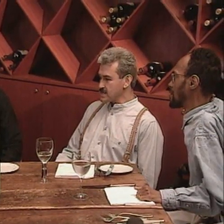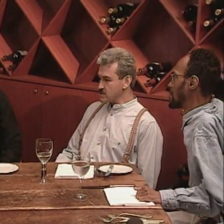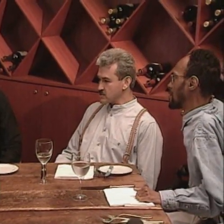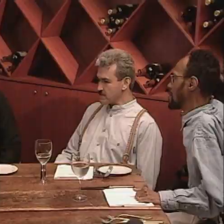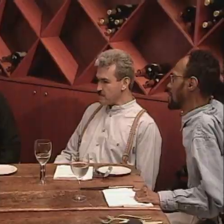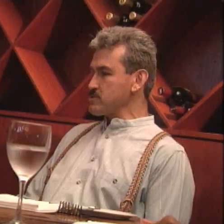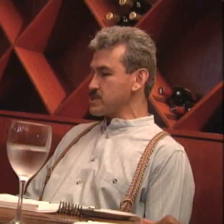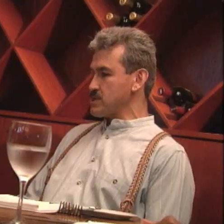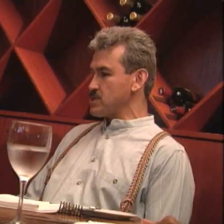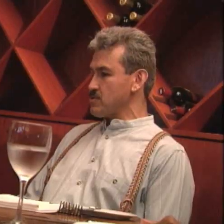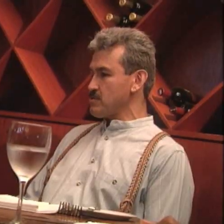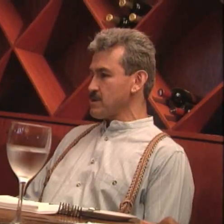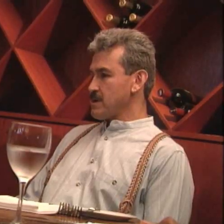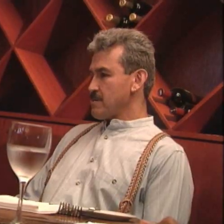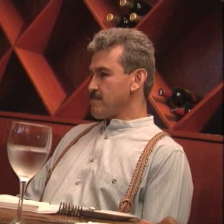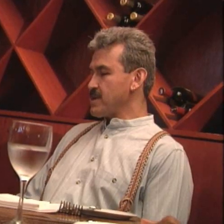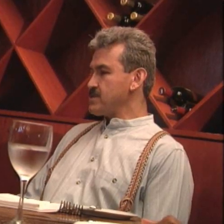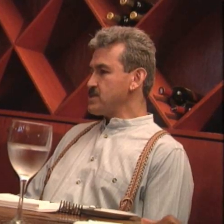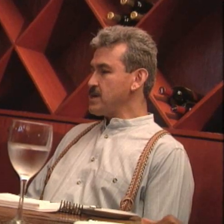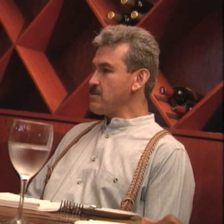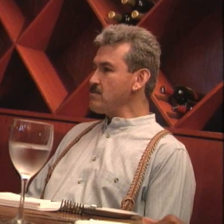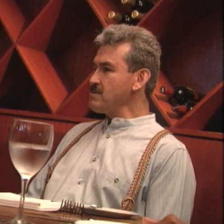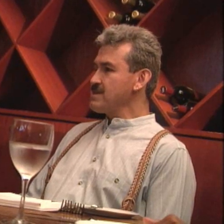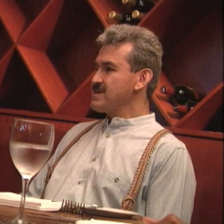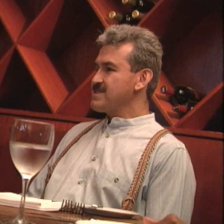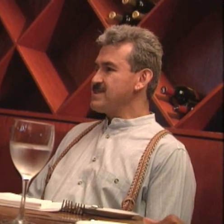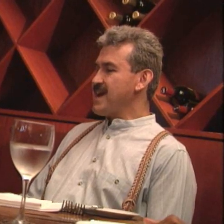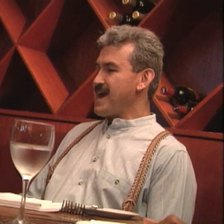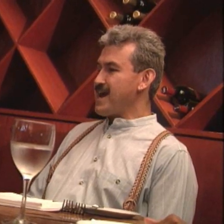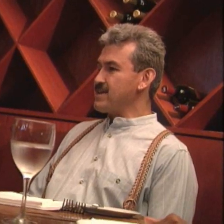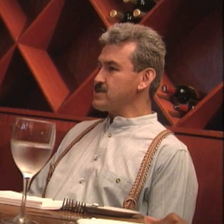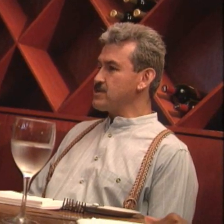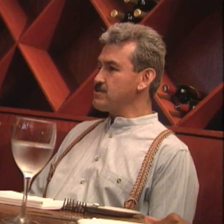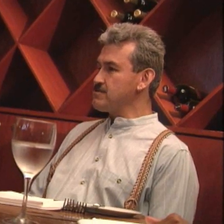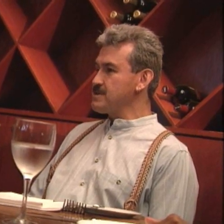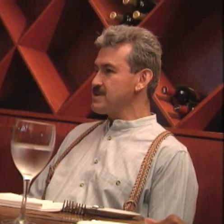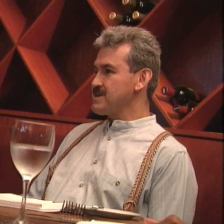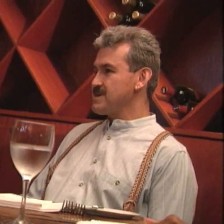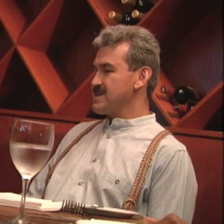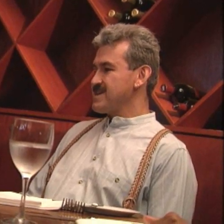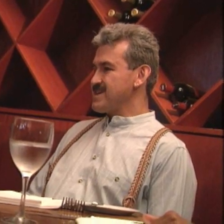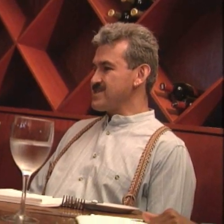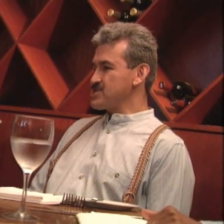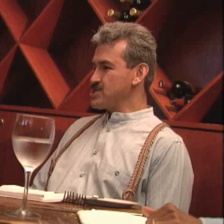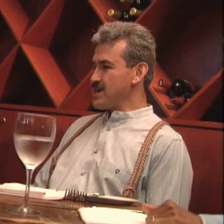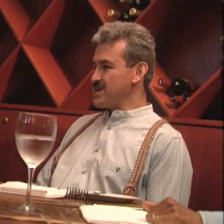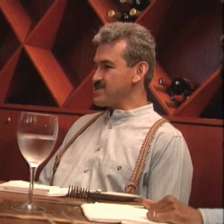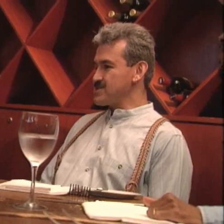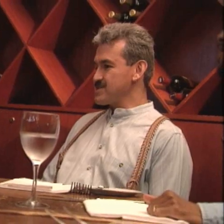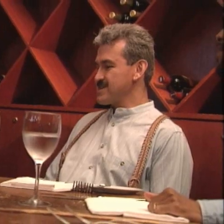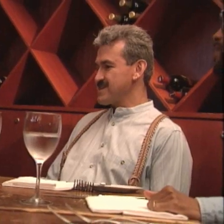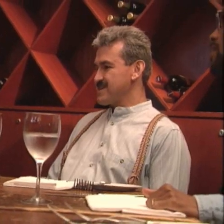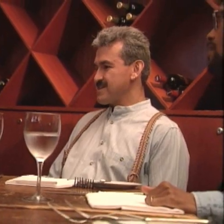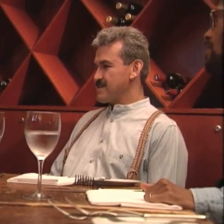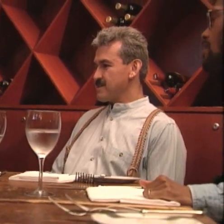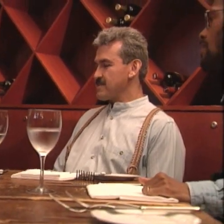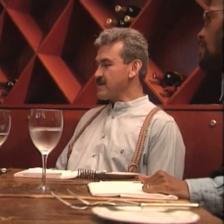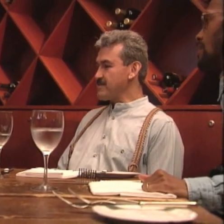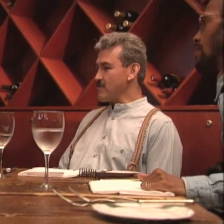they're supposed to do, but until the attitude is changed, none of that will